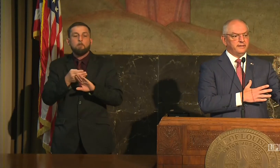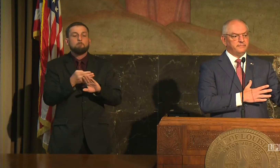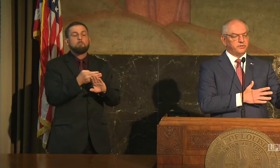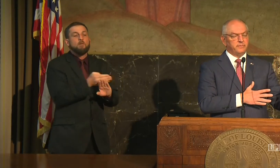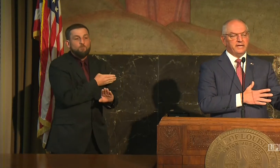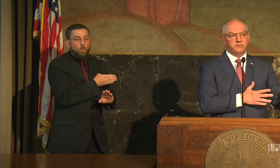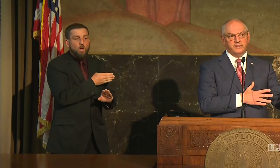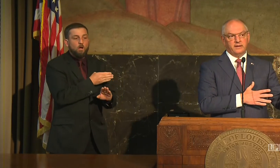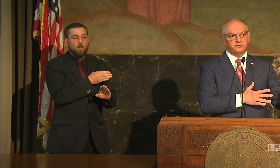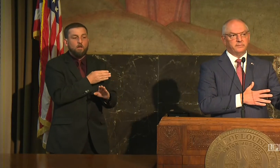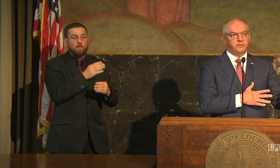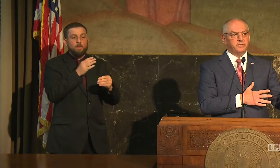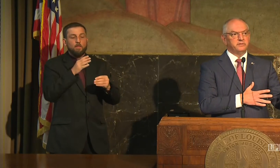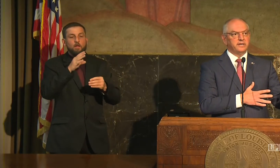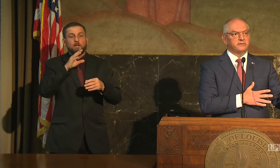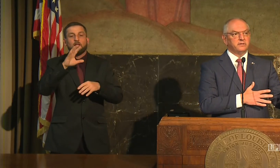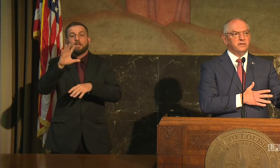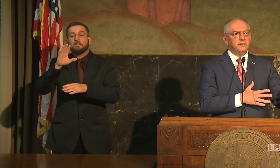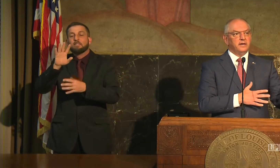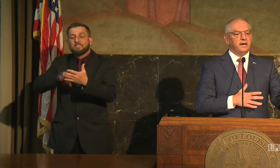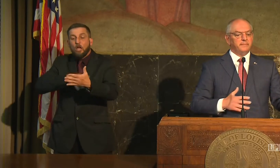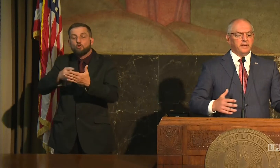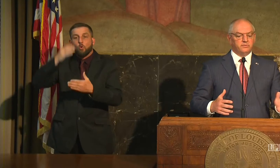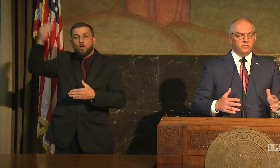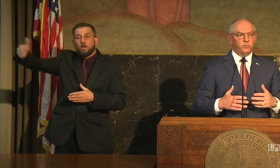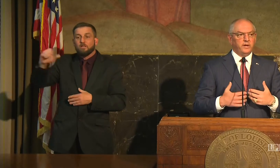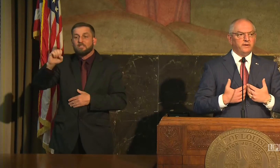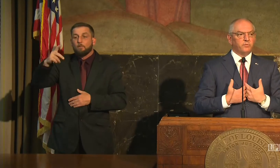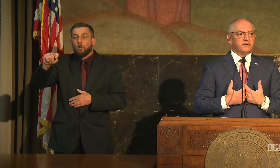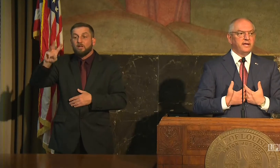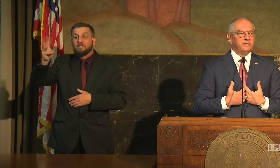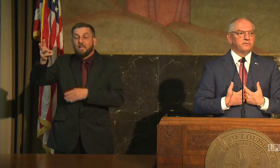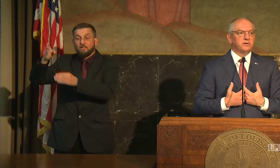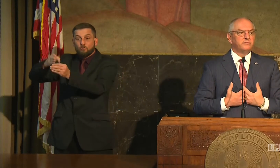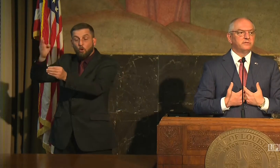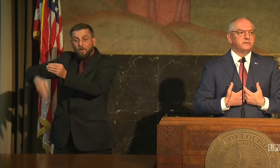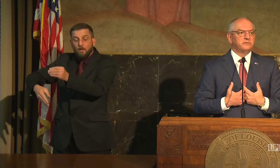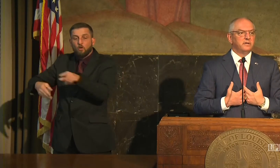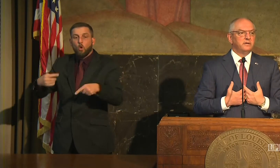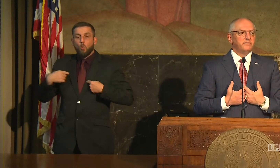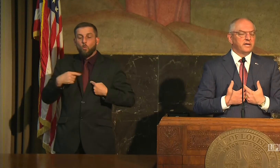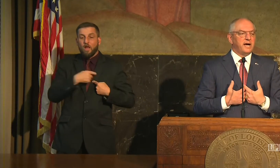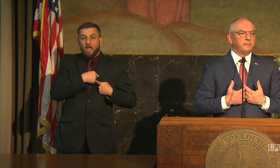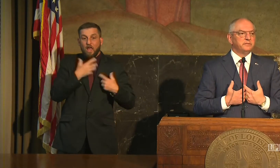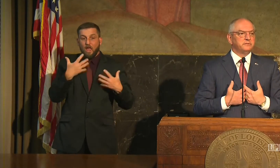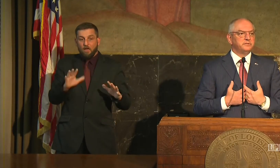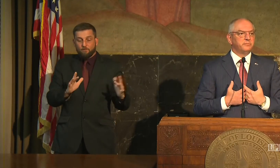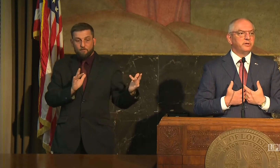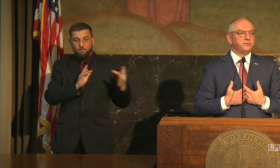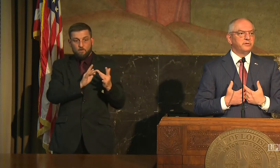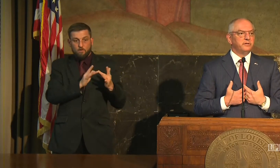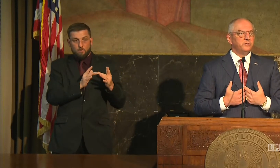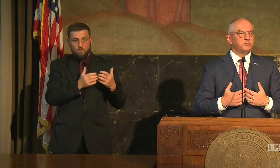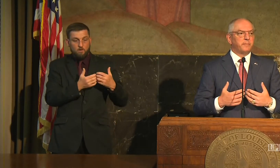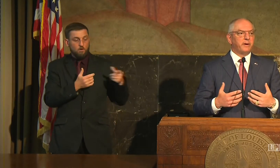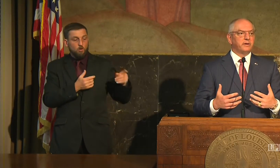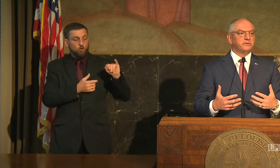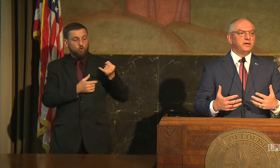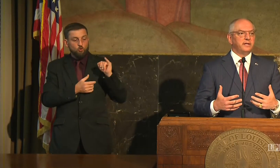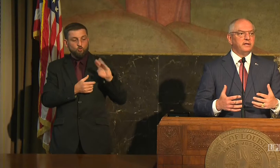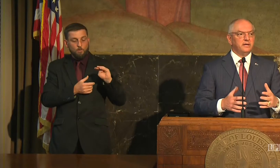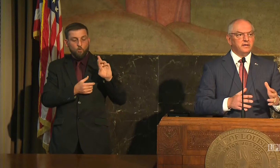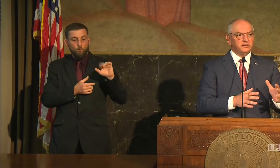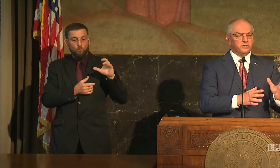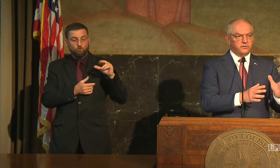scheduled termination of that on September the 6th. And so we have retained the services of an economist, Jim Richardson, who is